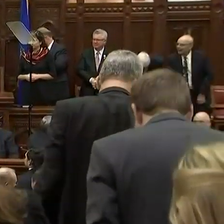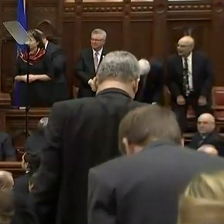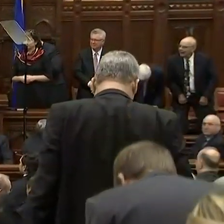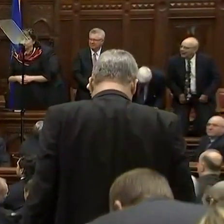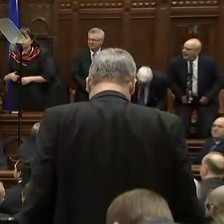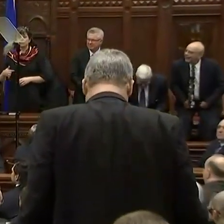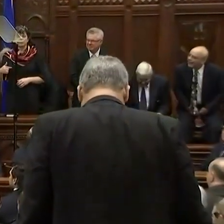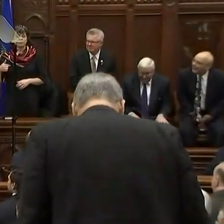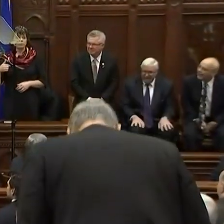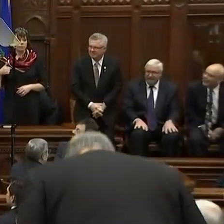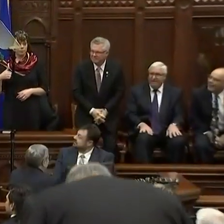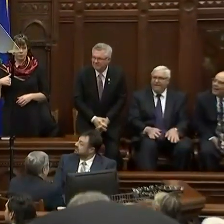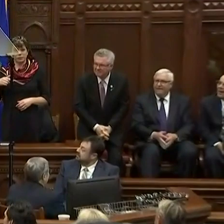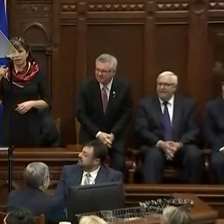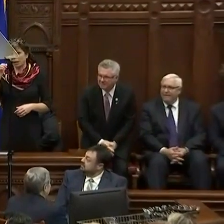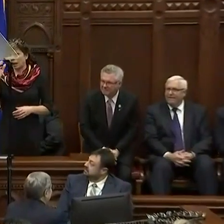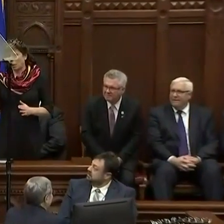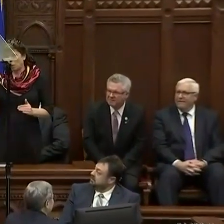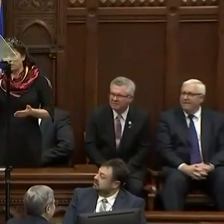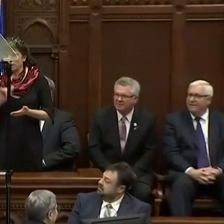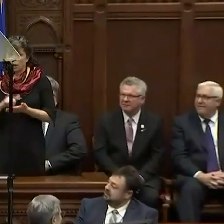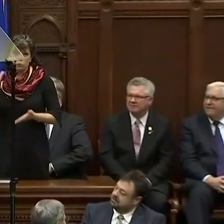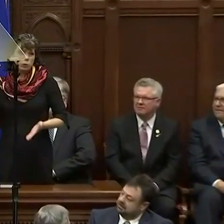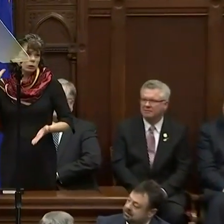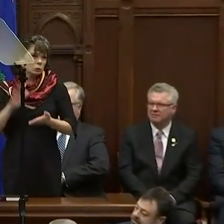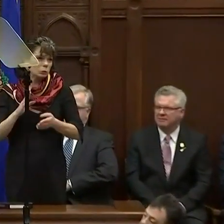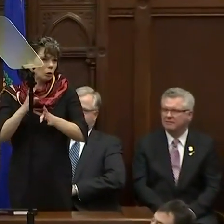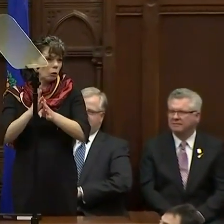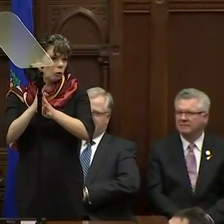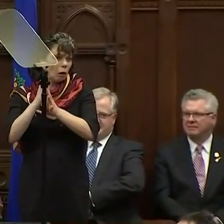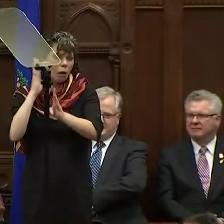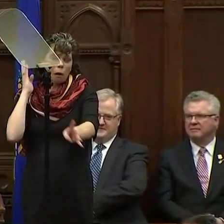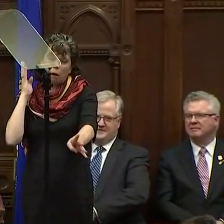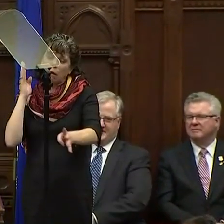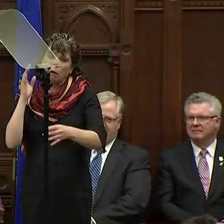Not only does that reduce those long wait lines on election day,